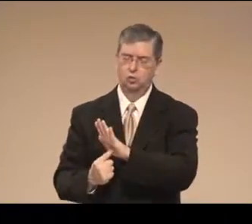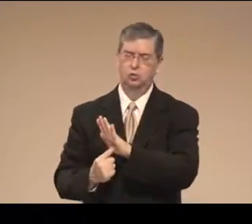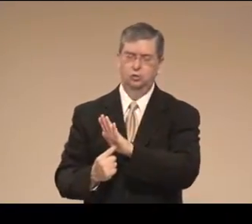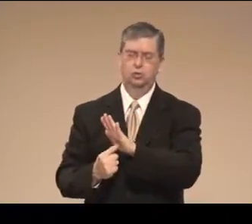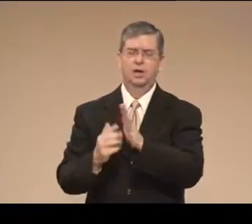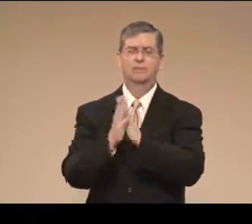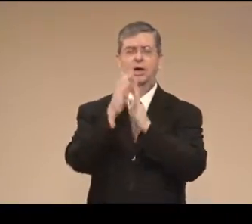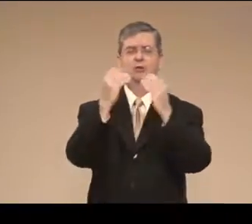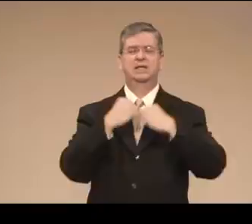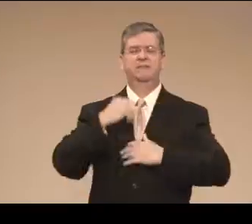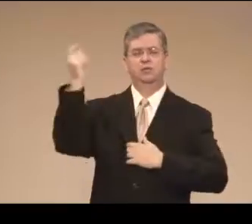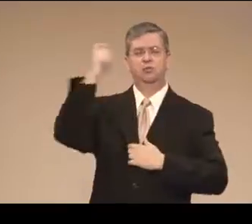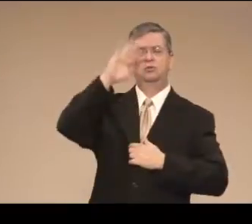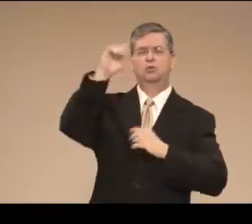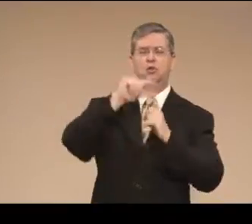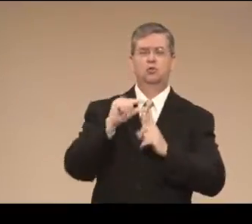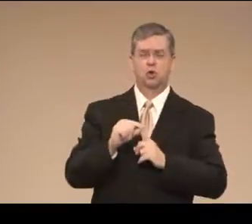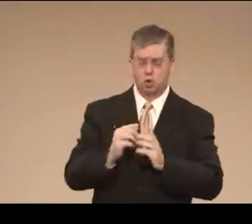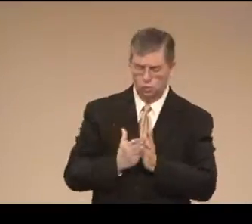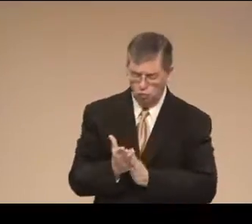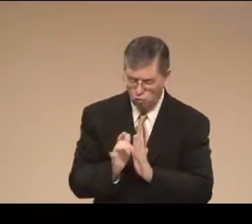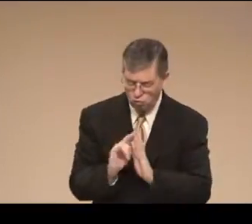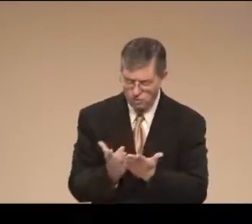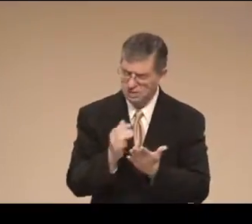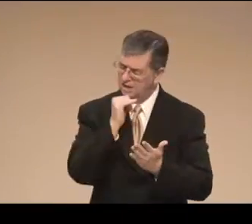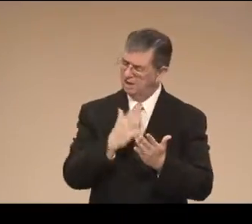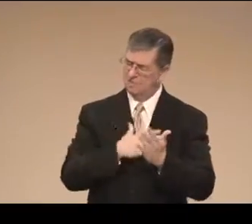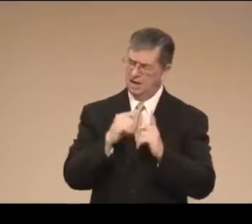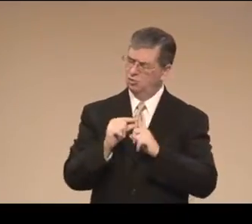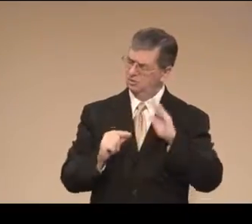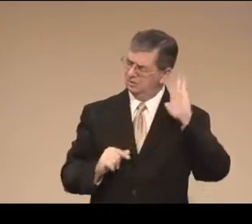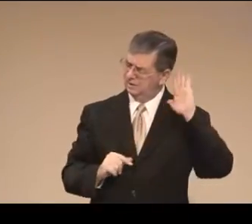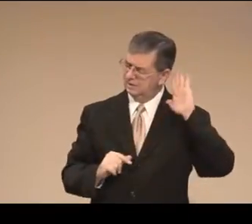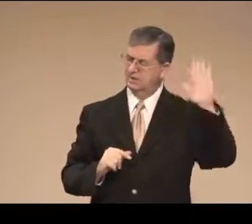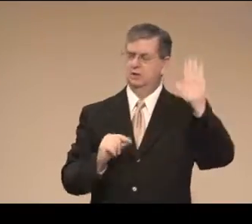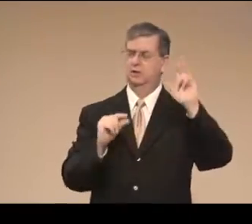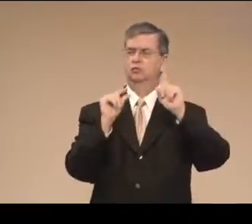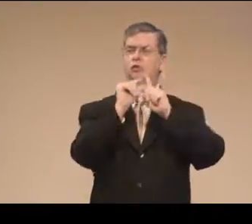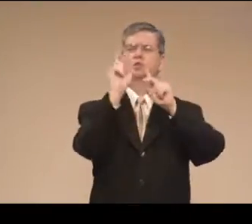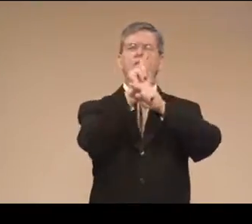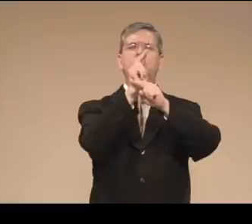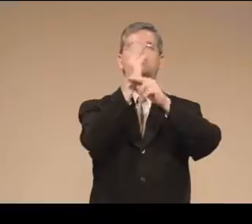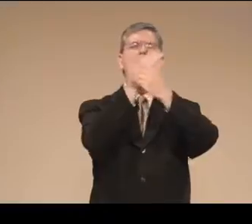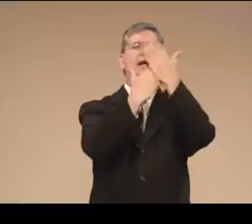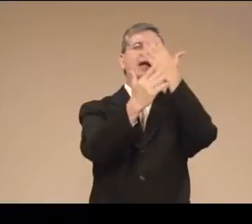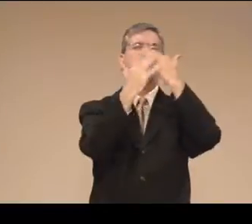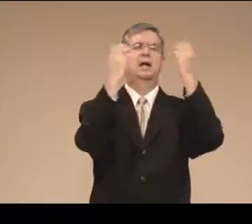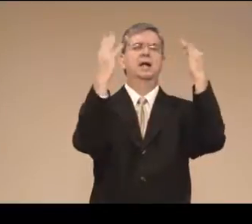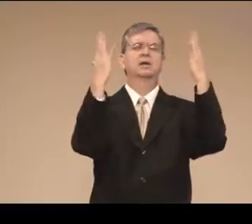And through prayer, the Lord showed Gideon what to do. Lord, thank you that these are your words. Use